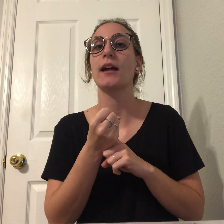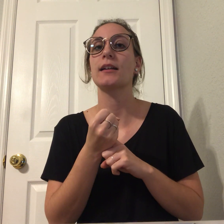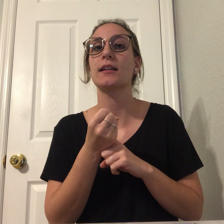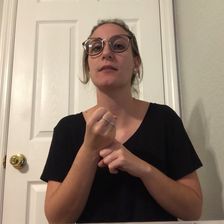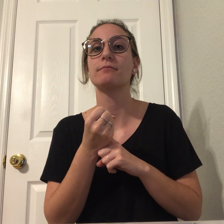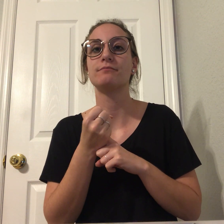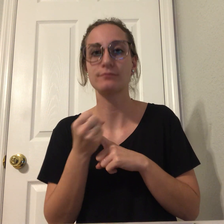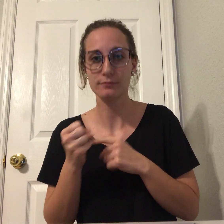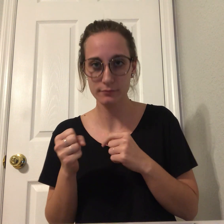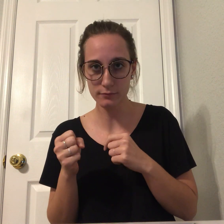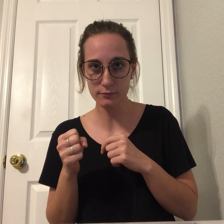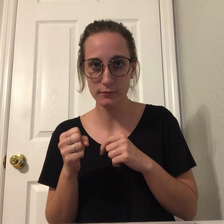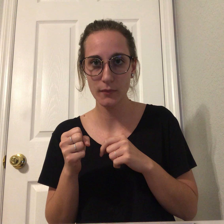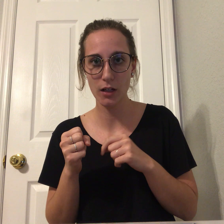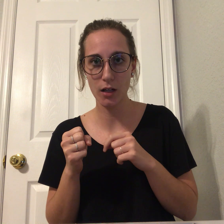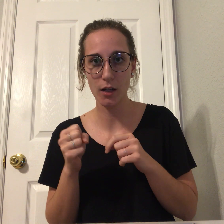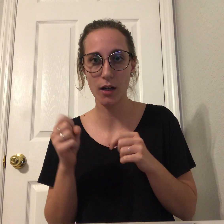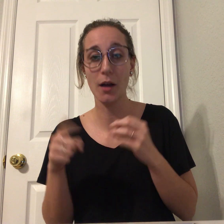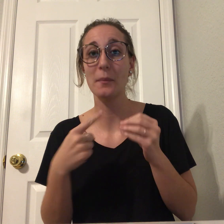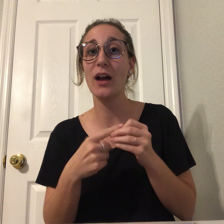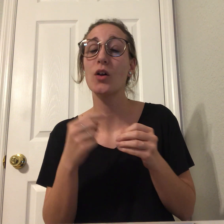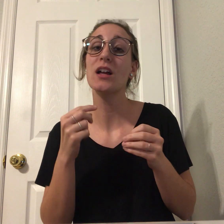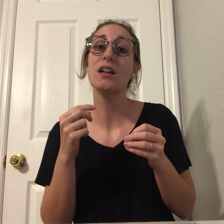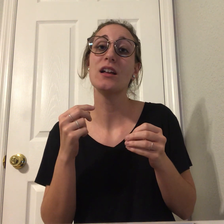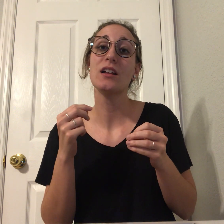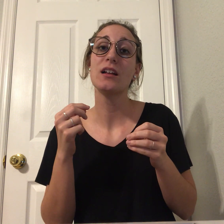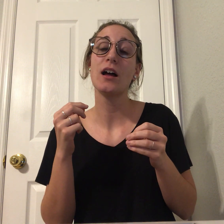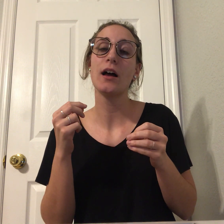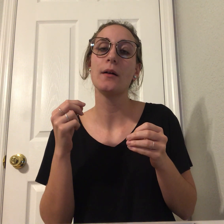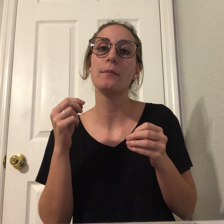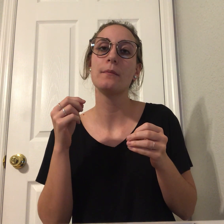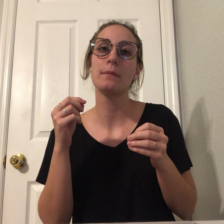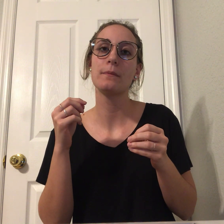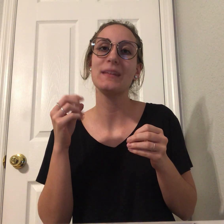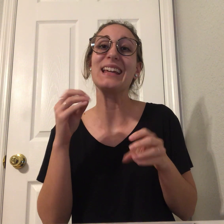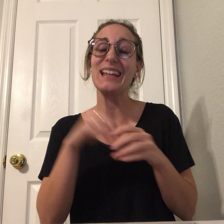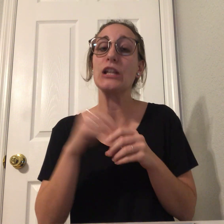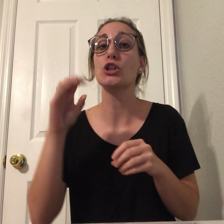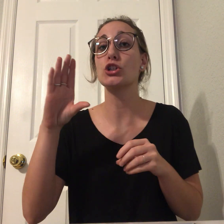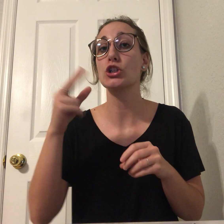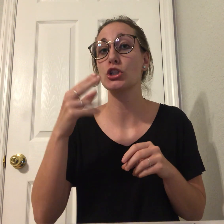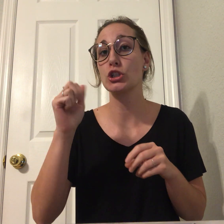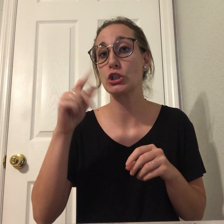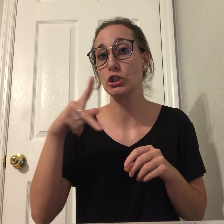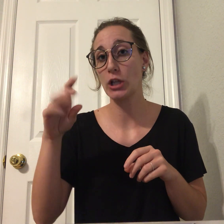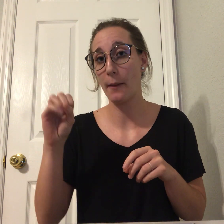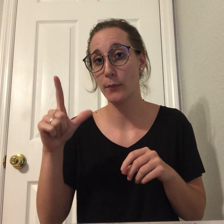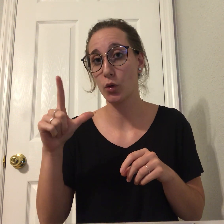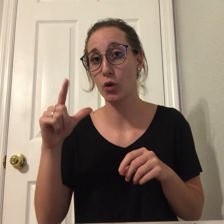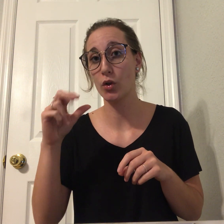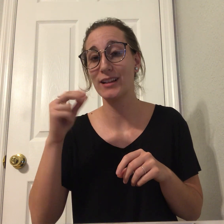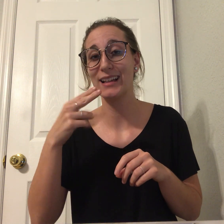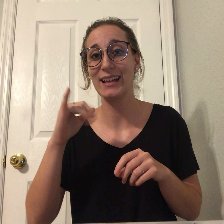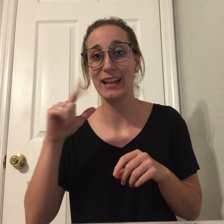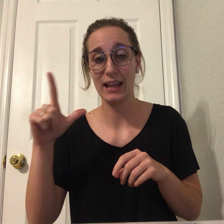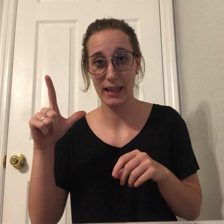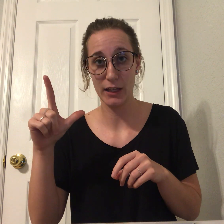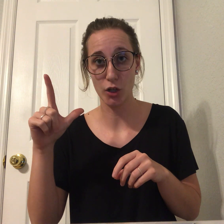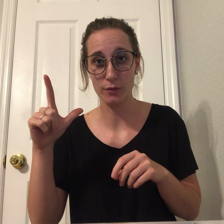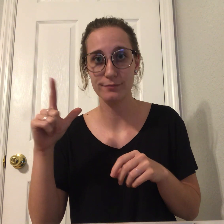research by people at the University of North Carolina at Chapel Hill. It drew on data from 4 nationally representative surveys